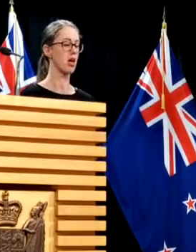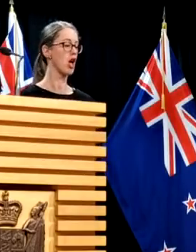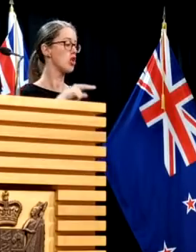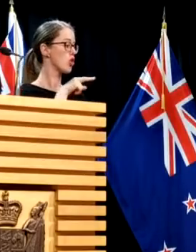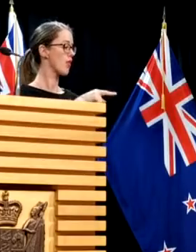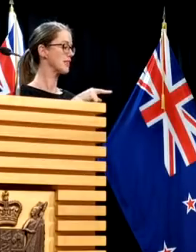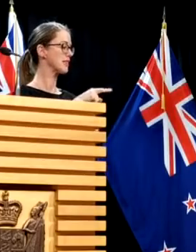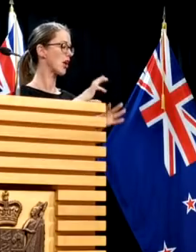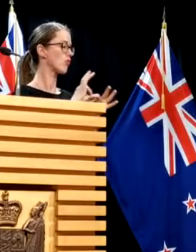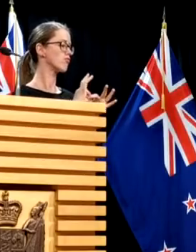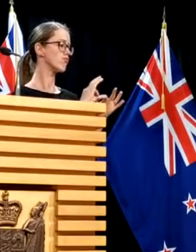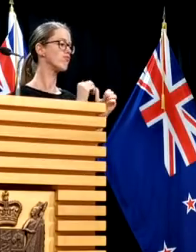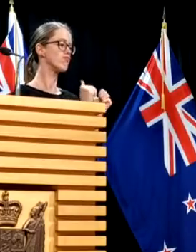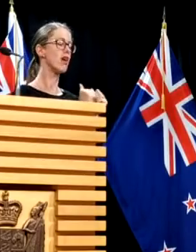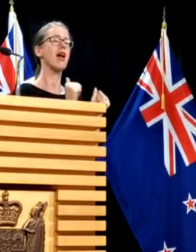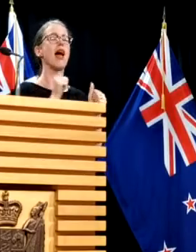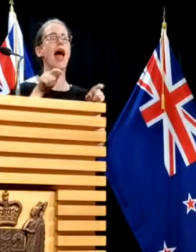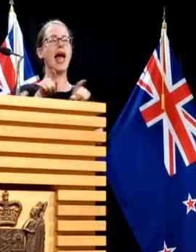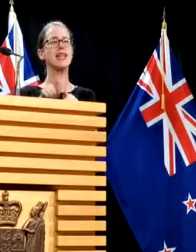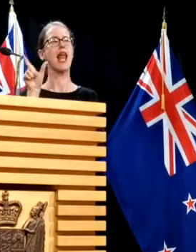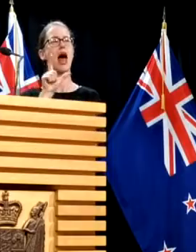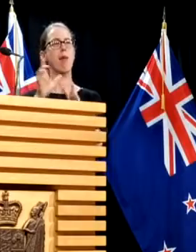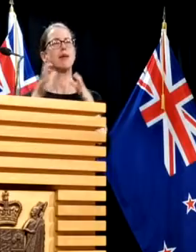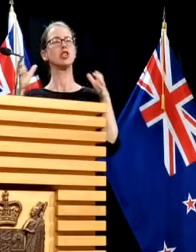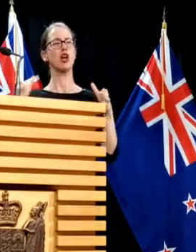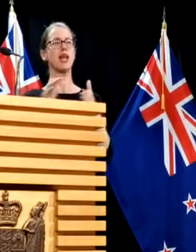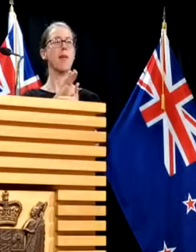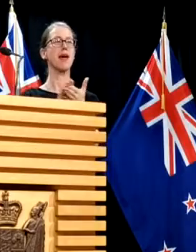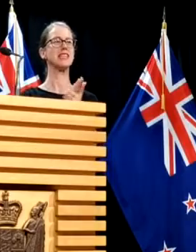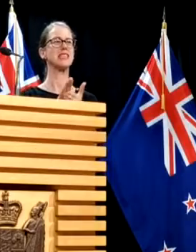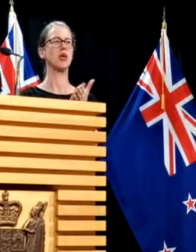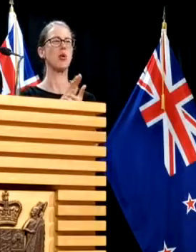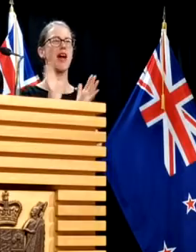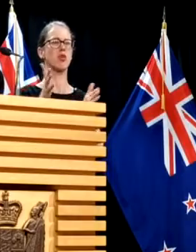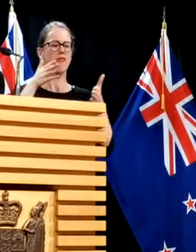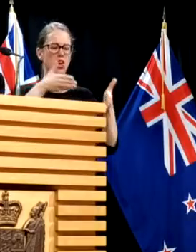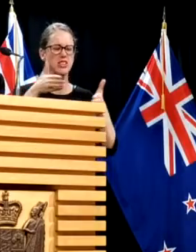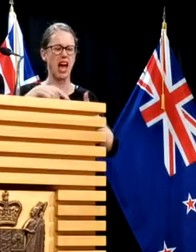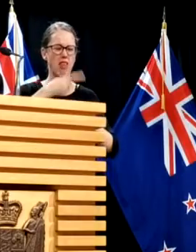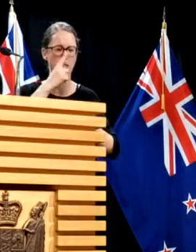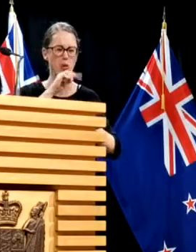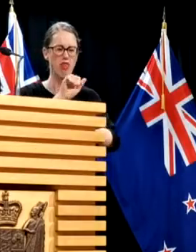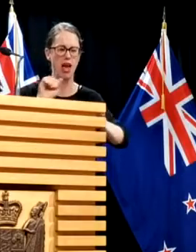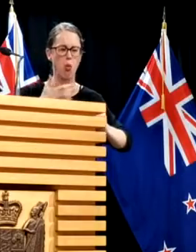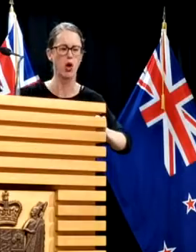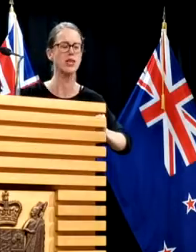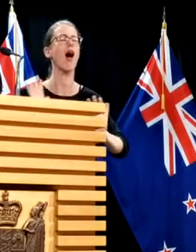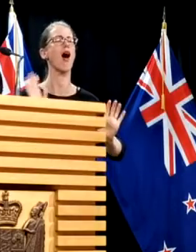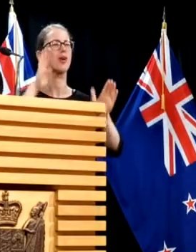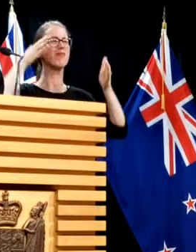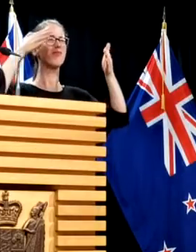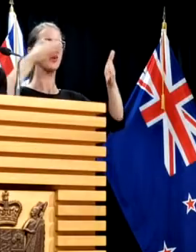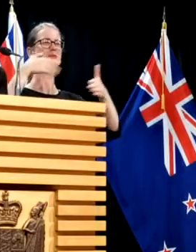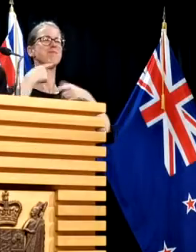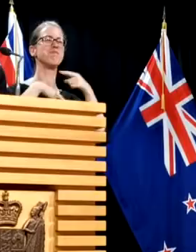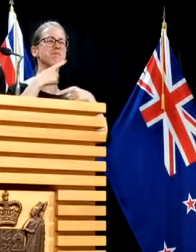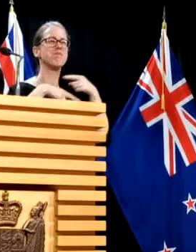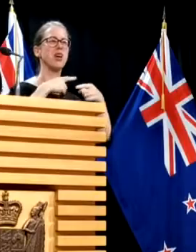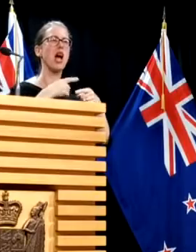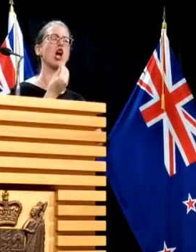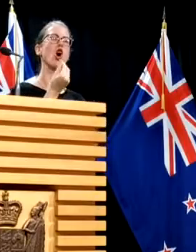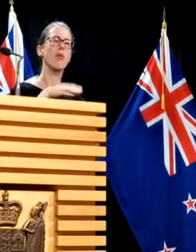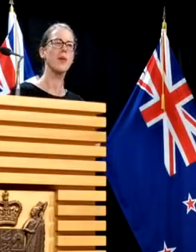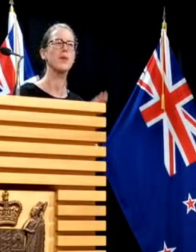our existing parliamentary majority, we won't be held back from getting on with the work needed to rebuild our economy and continue to keep New